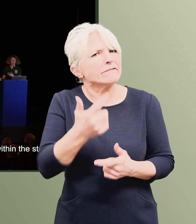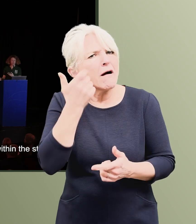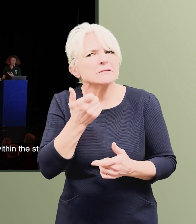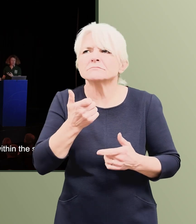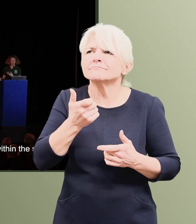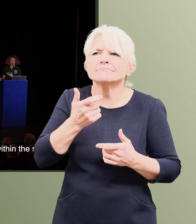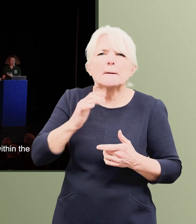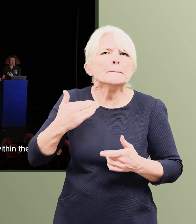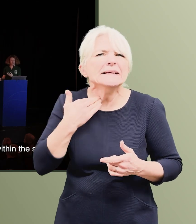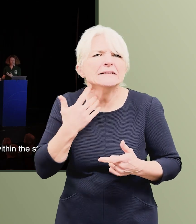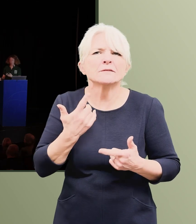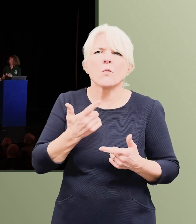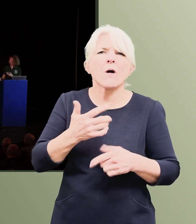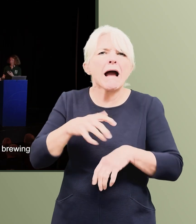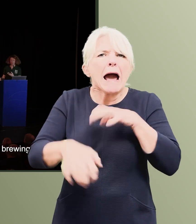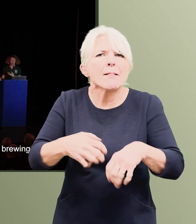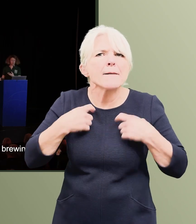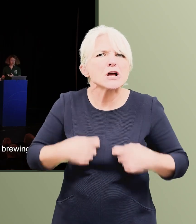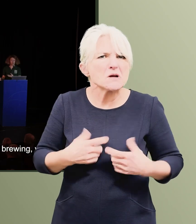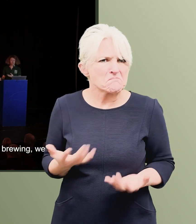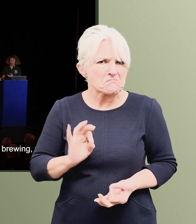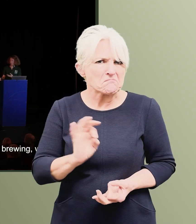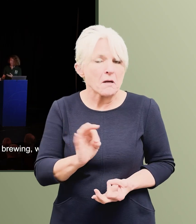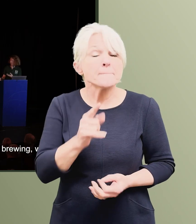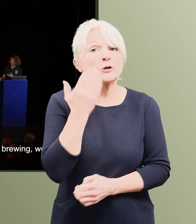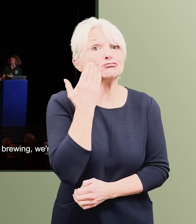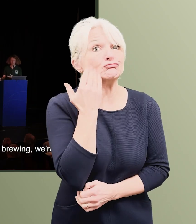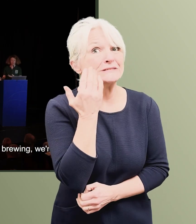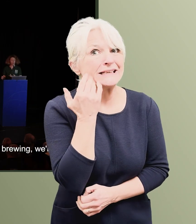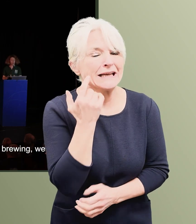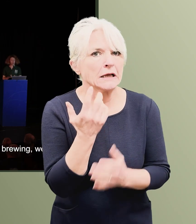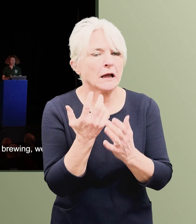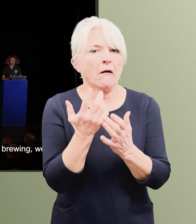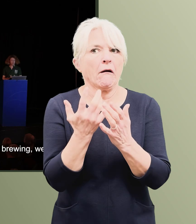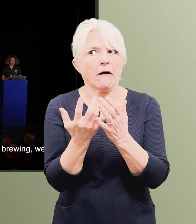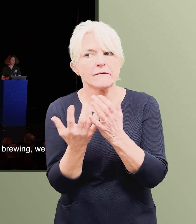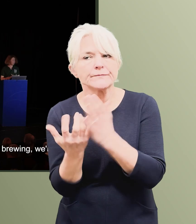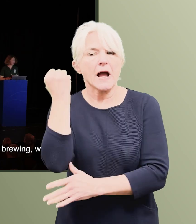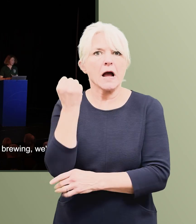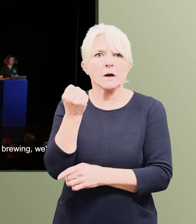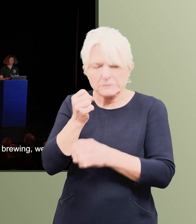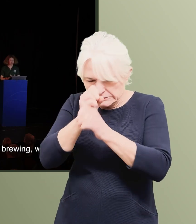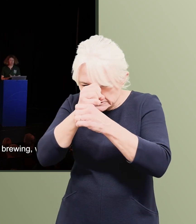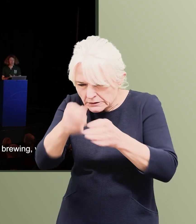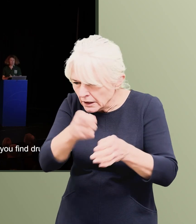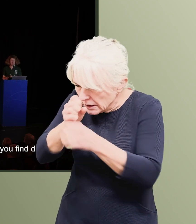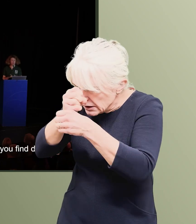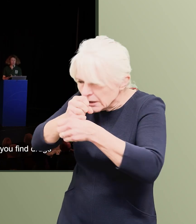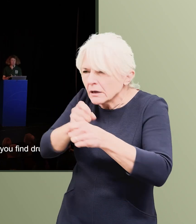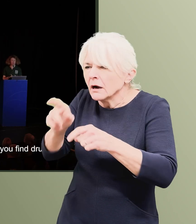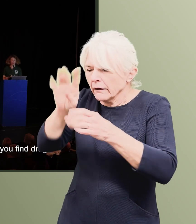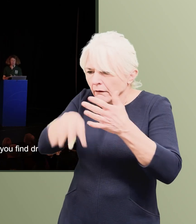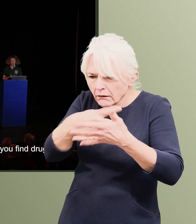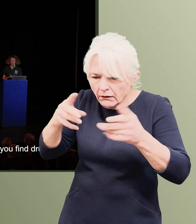sort of fats within the stone itself, which is, might solve that question a bit. Another one is brewing. We're talking about the Bronze Age. Beer